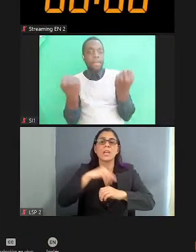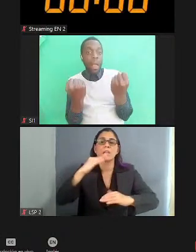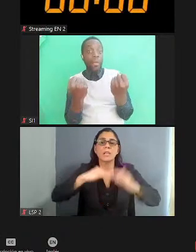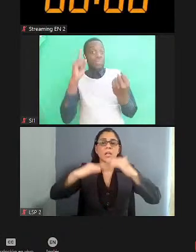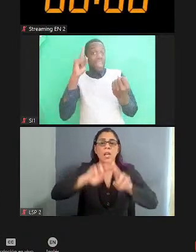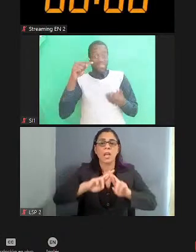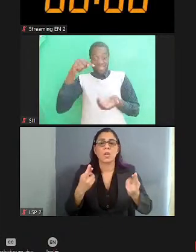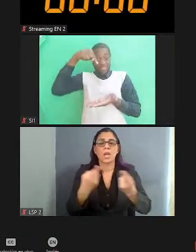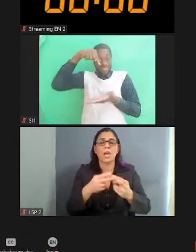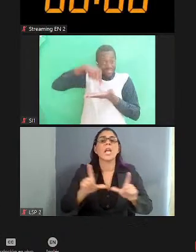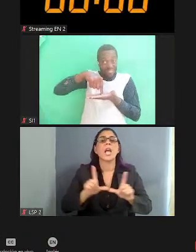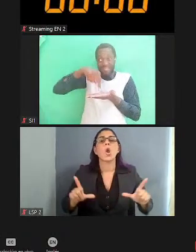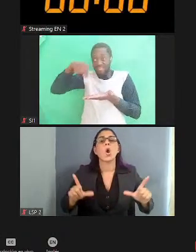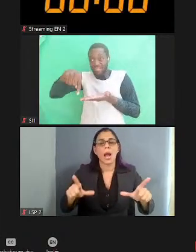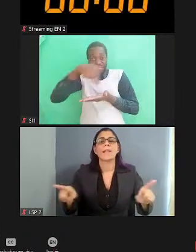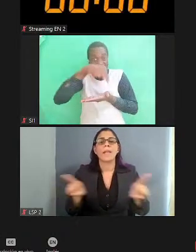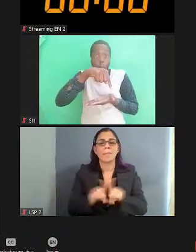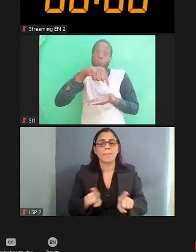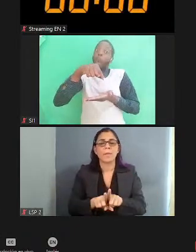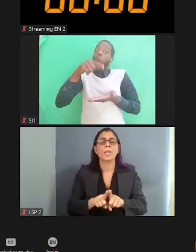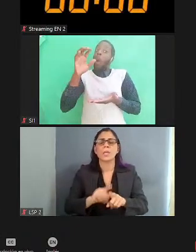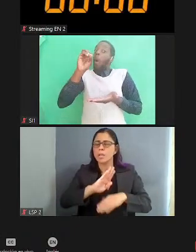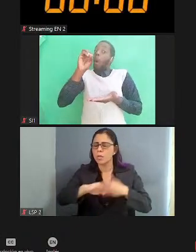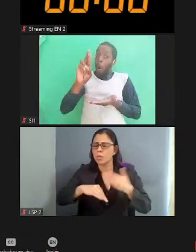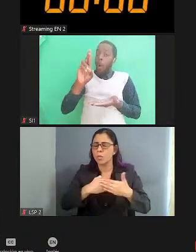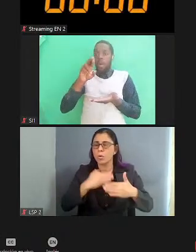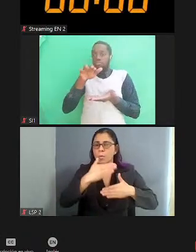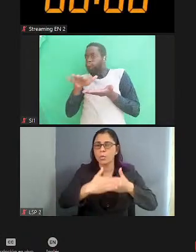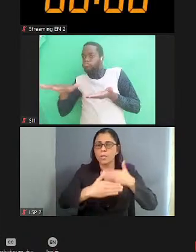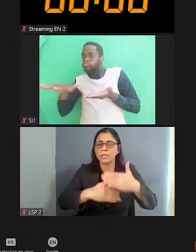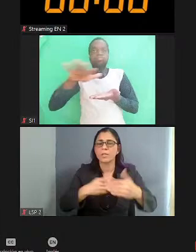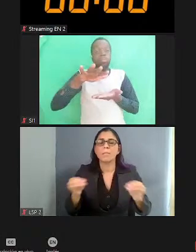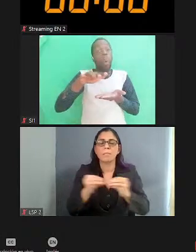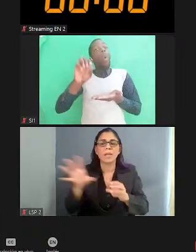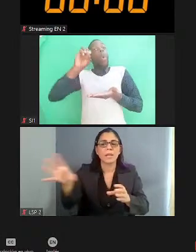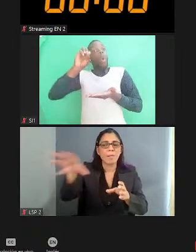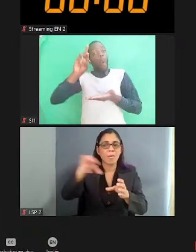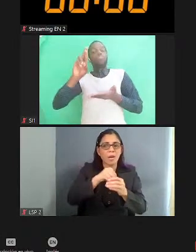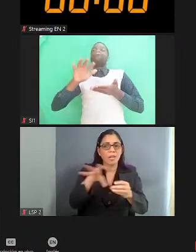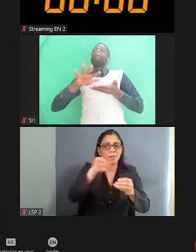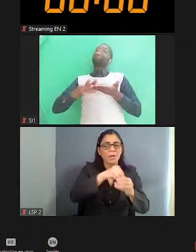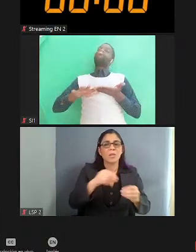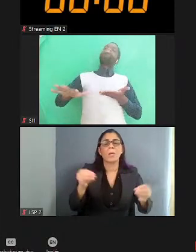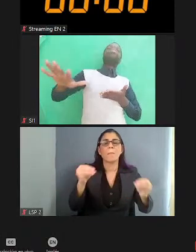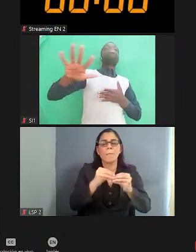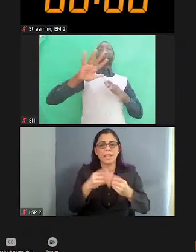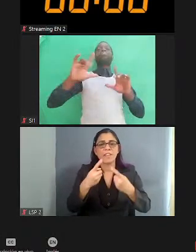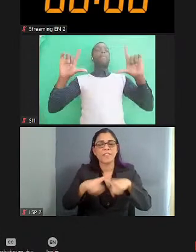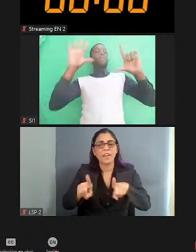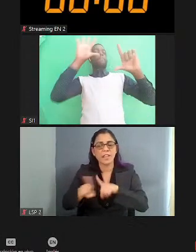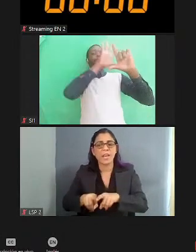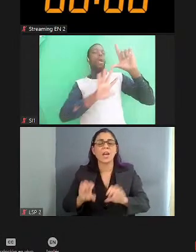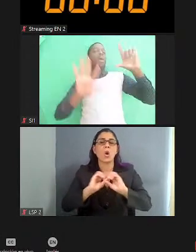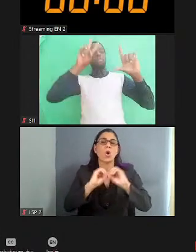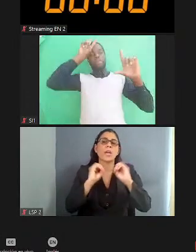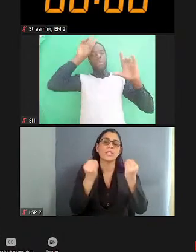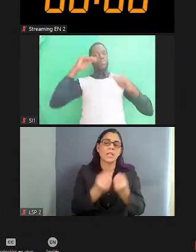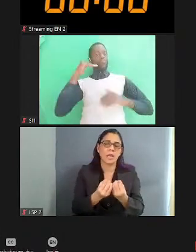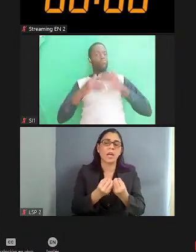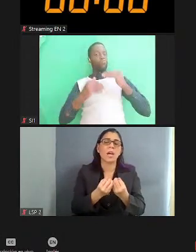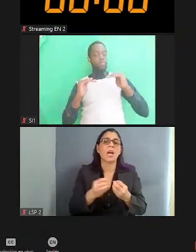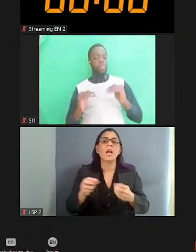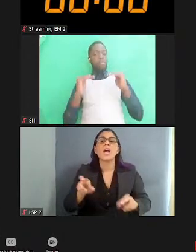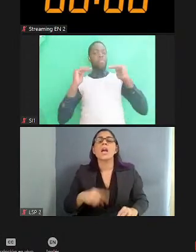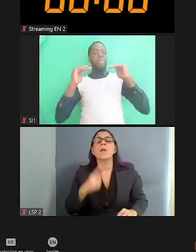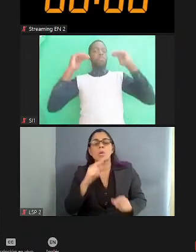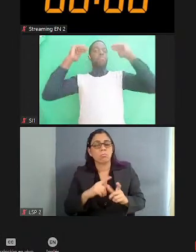level regional level and local level so in all of these processes we are also getting all of the organizations